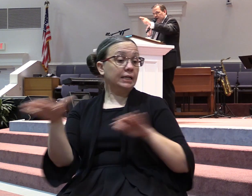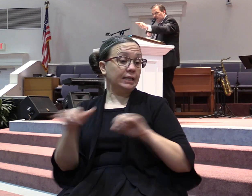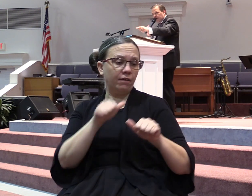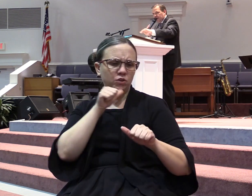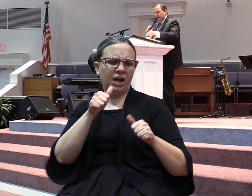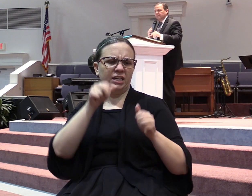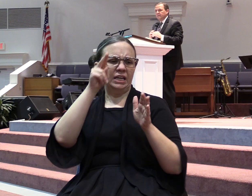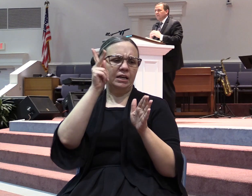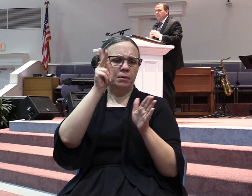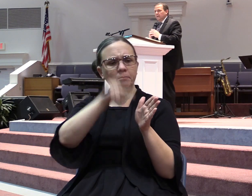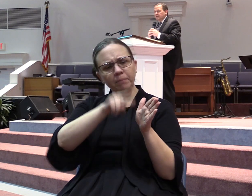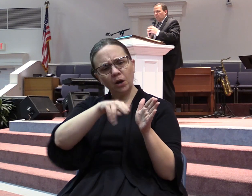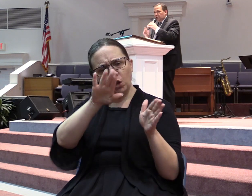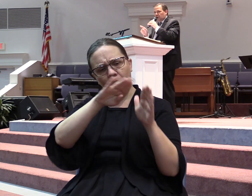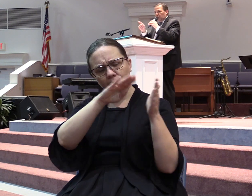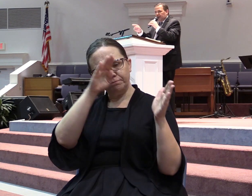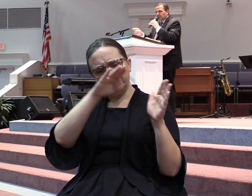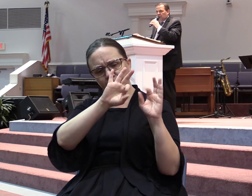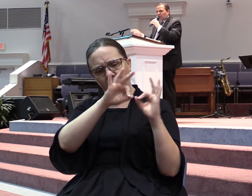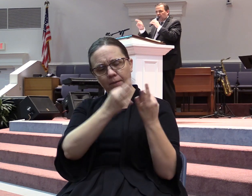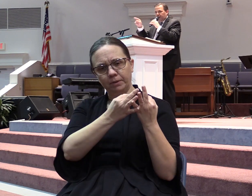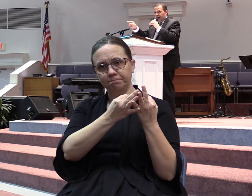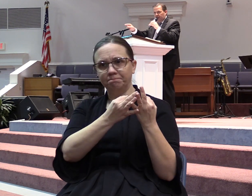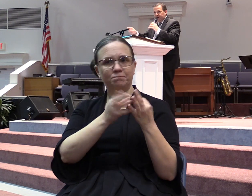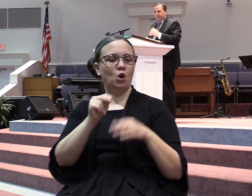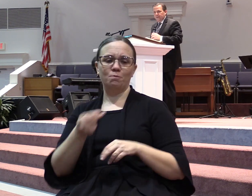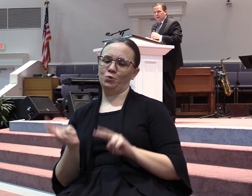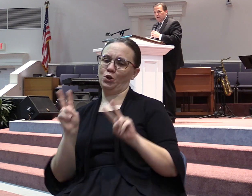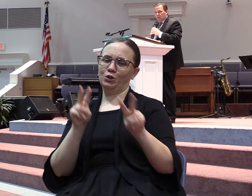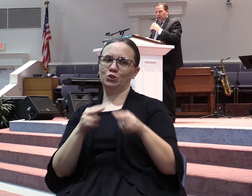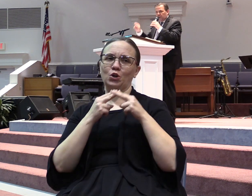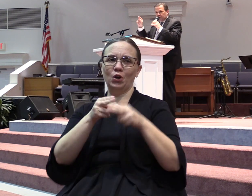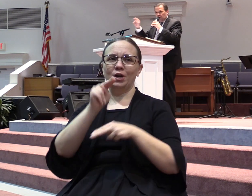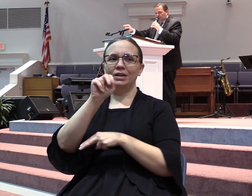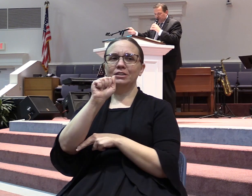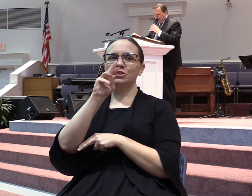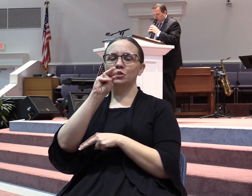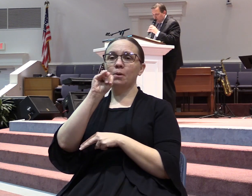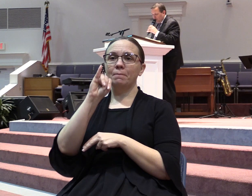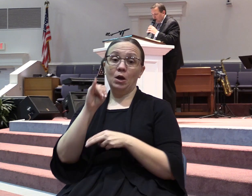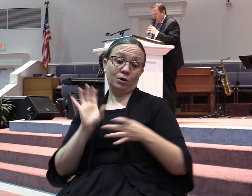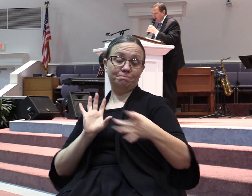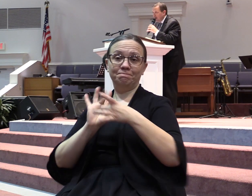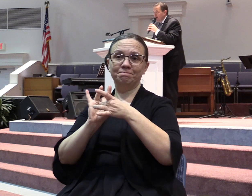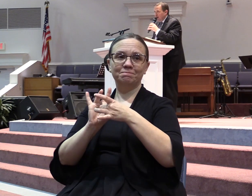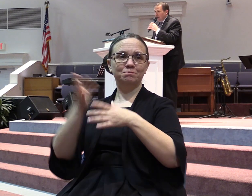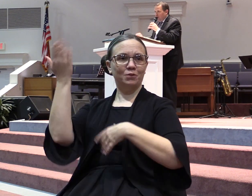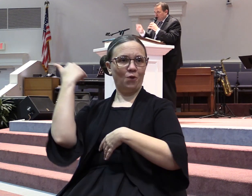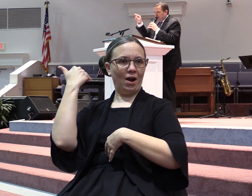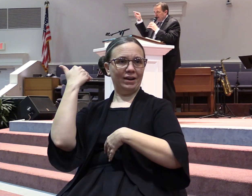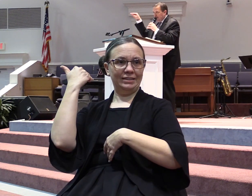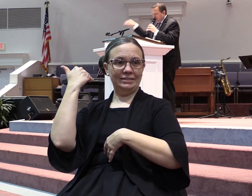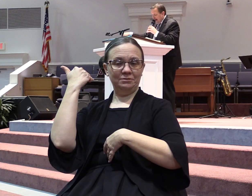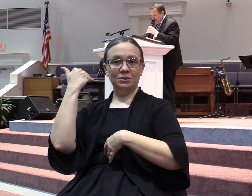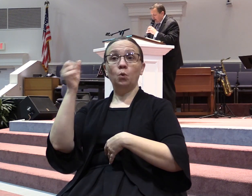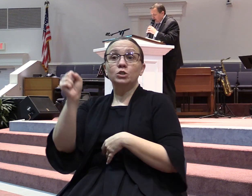you wouldn't have had to bury that. So we're just going to look at you and we're going to call you Naomi. We're going to restore you back to who you were. And when